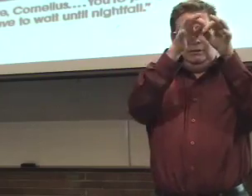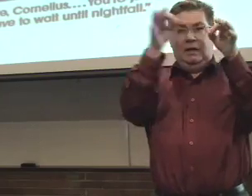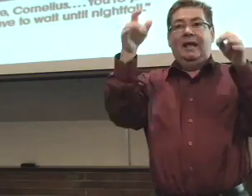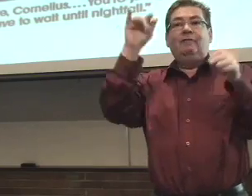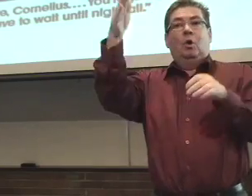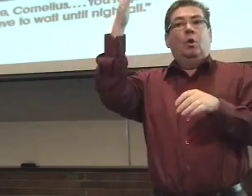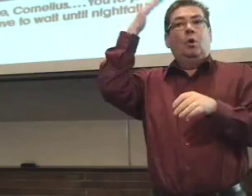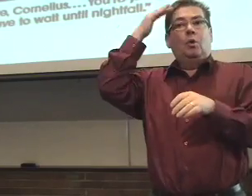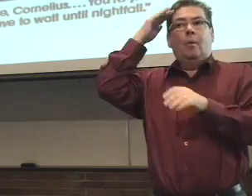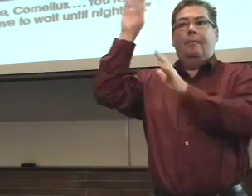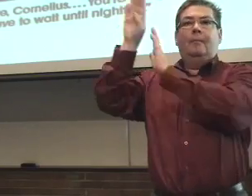the cartoon.